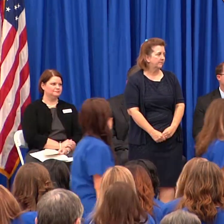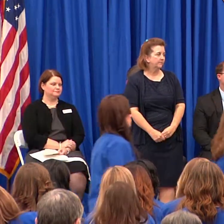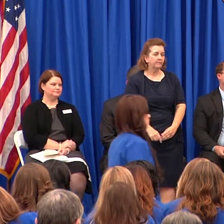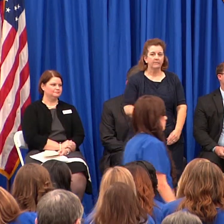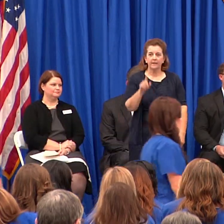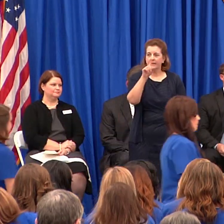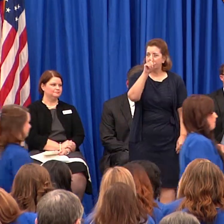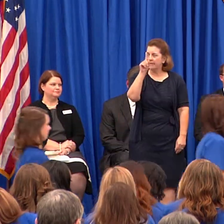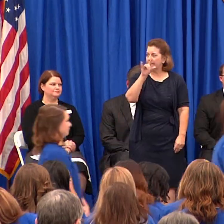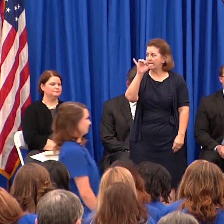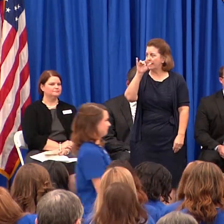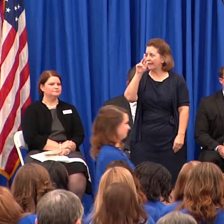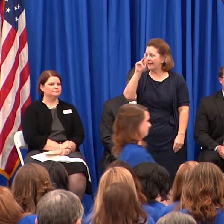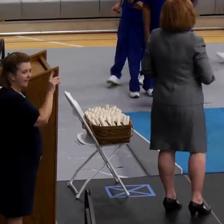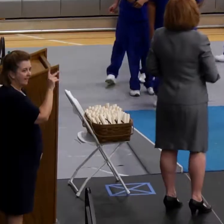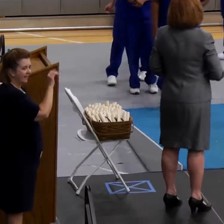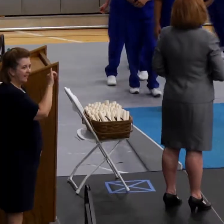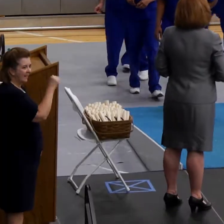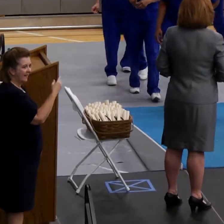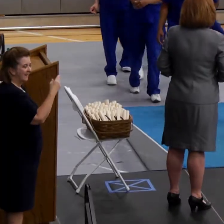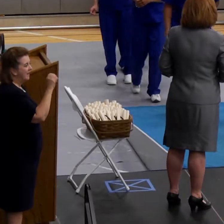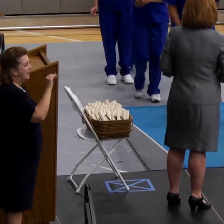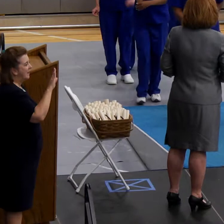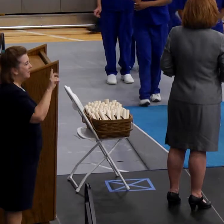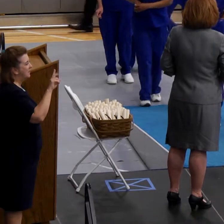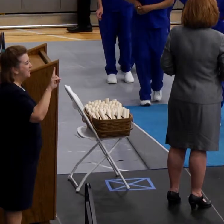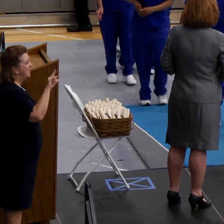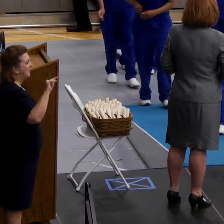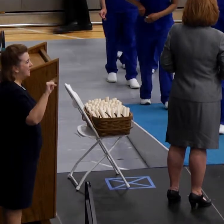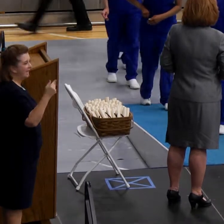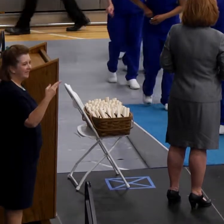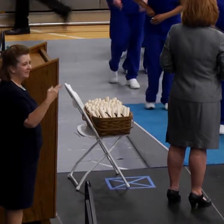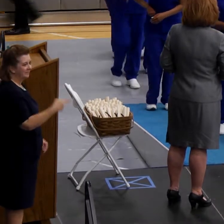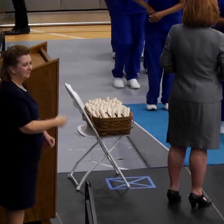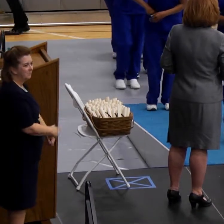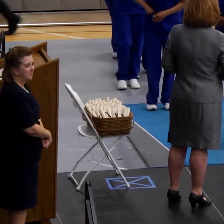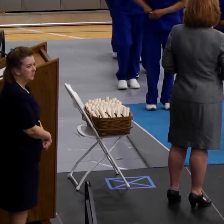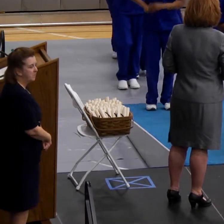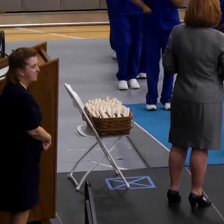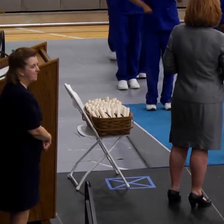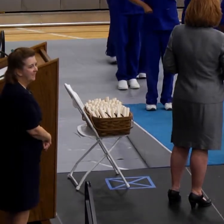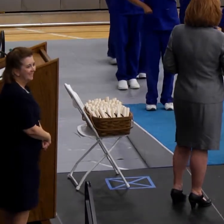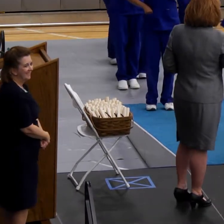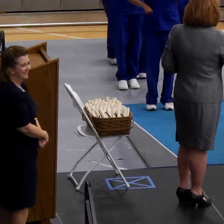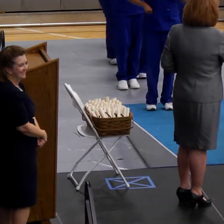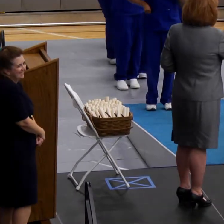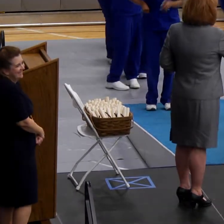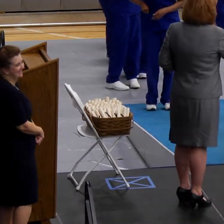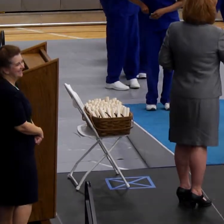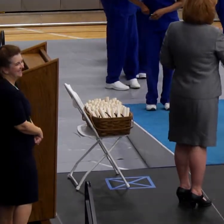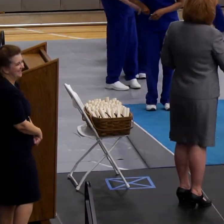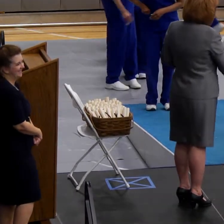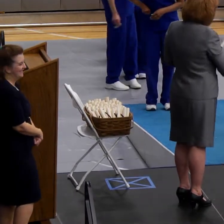Zakaya Abdullah.